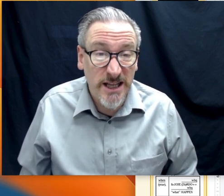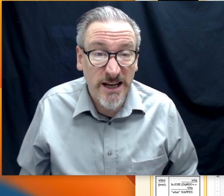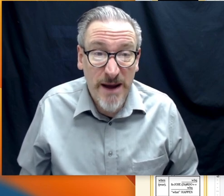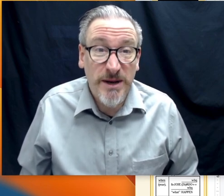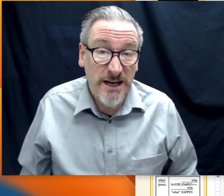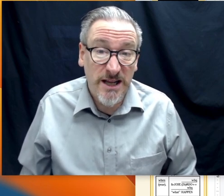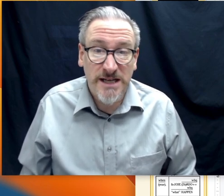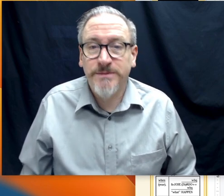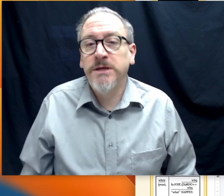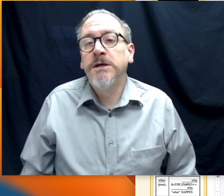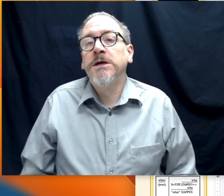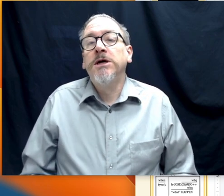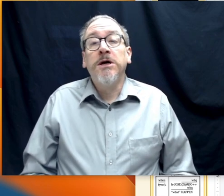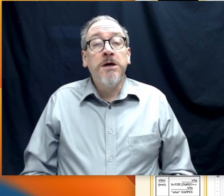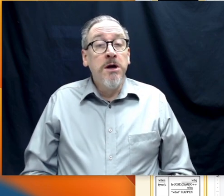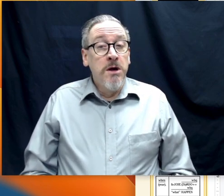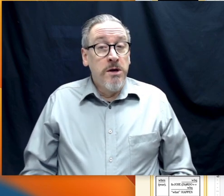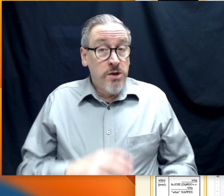most likely it'll happen in class.